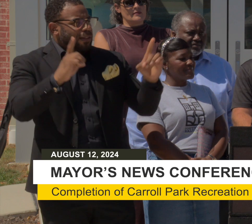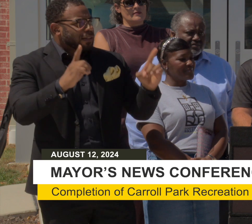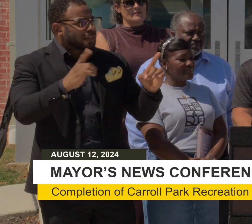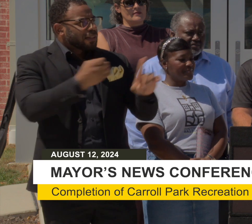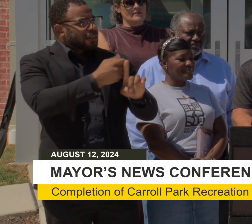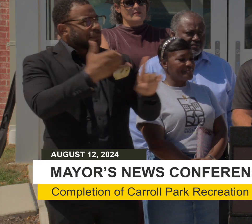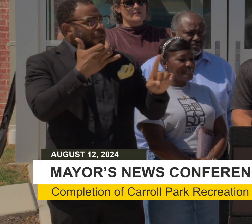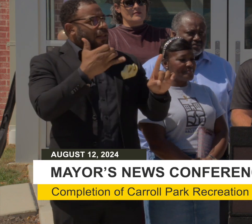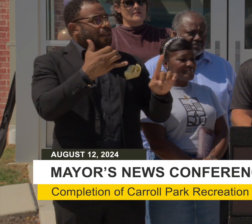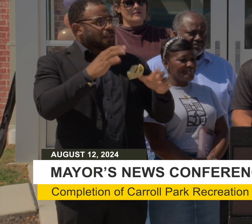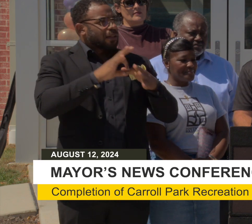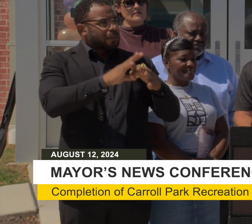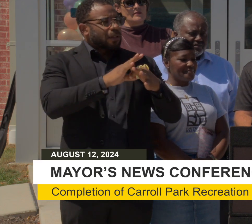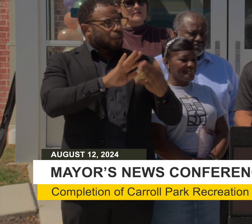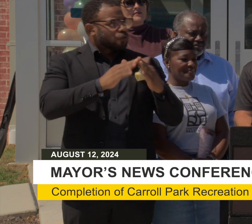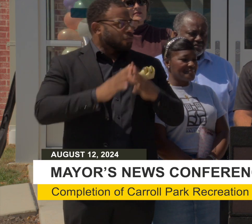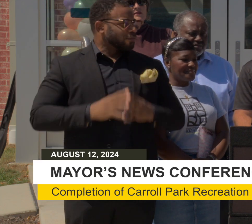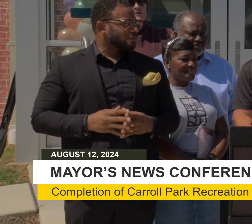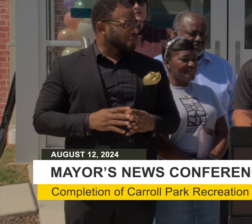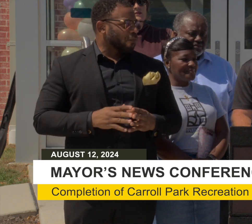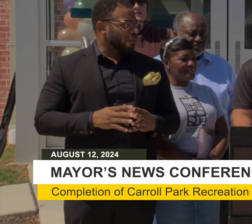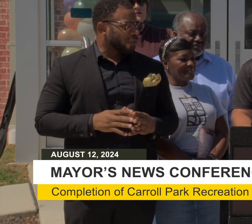and expanding the bond of the community."